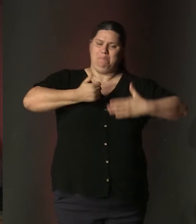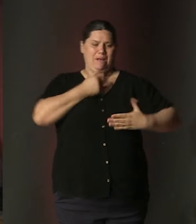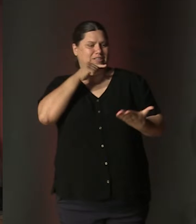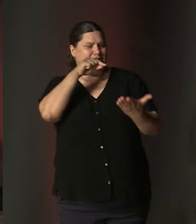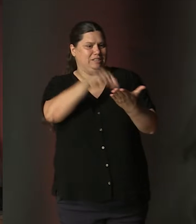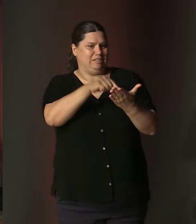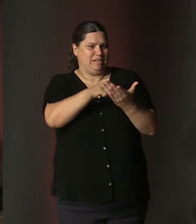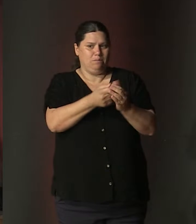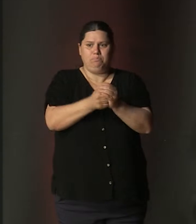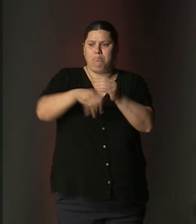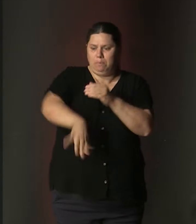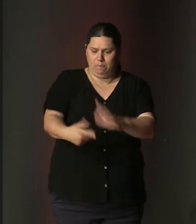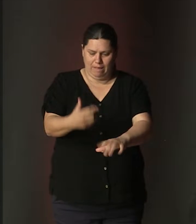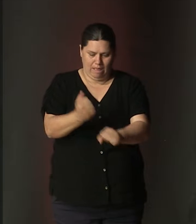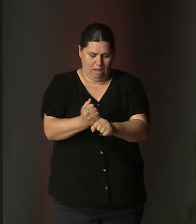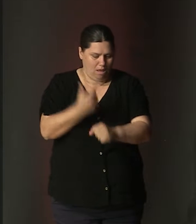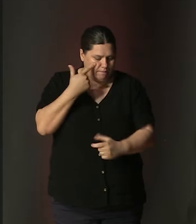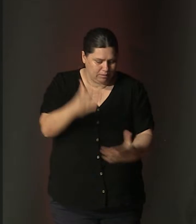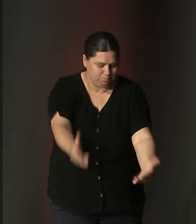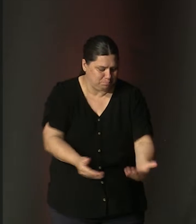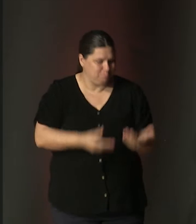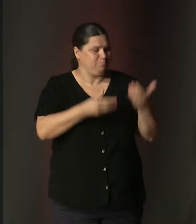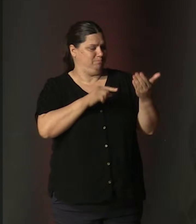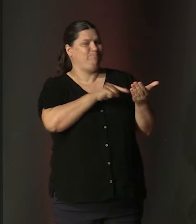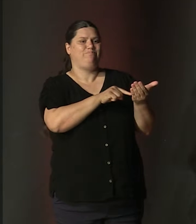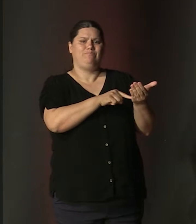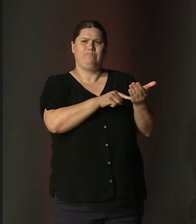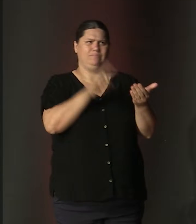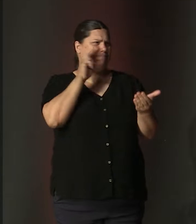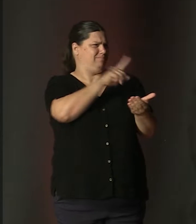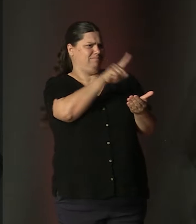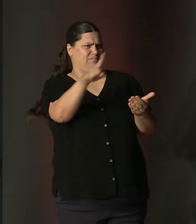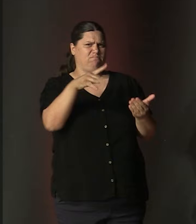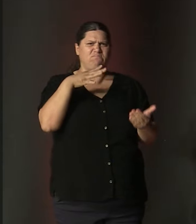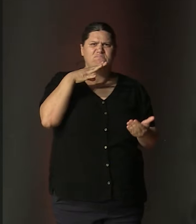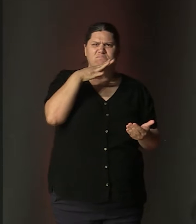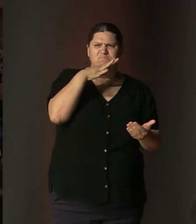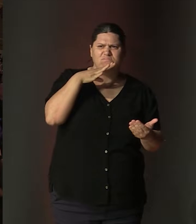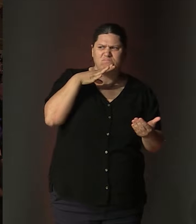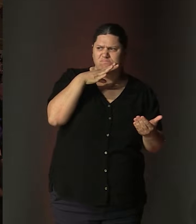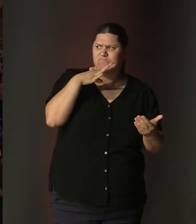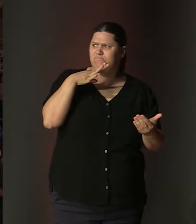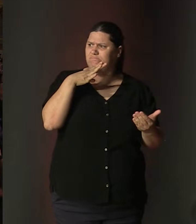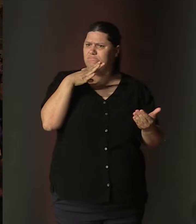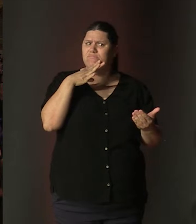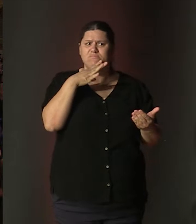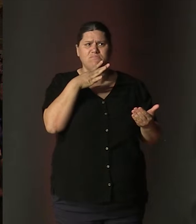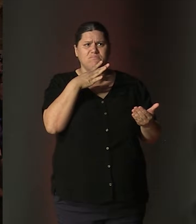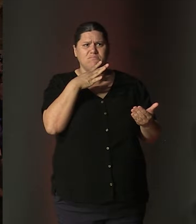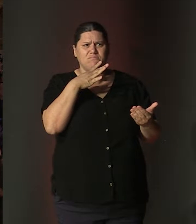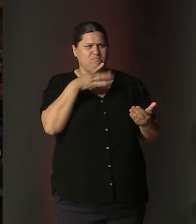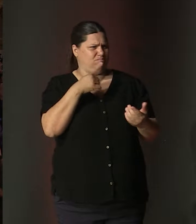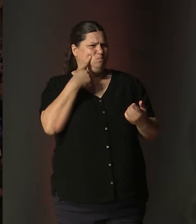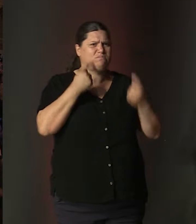chickens that roam in my garden. Now, I can see that there are some confused faces in the room, faces